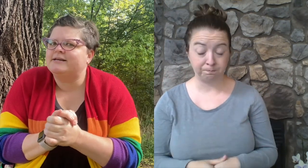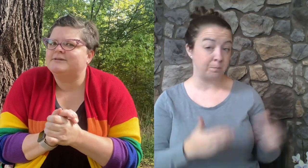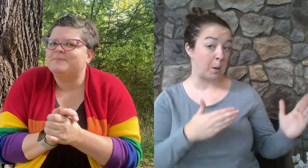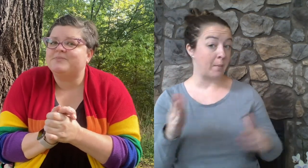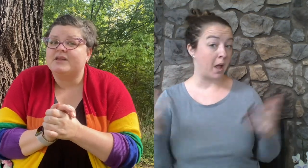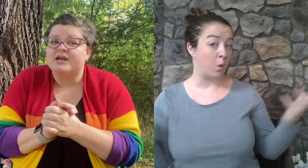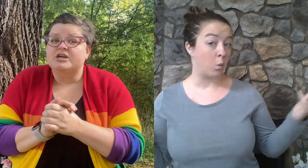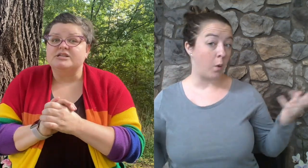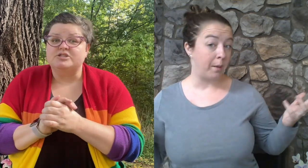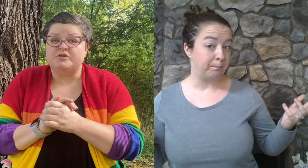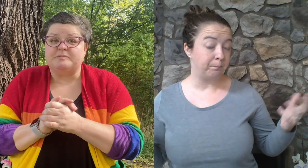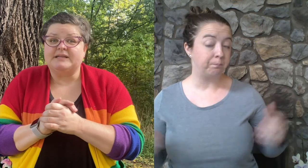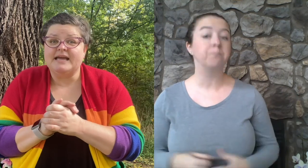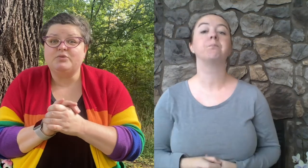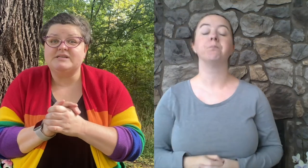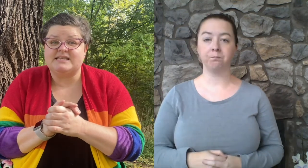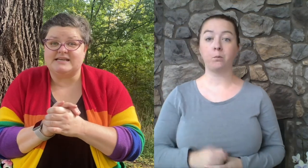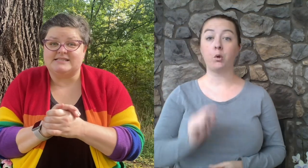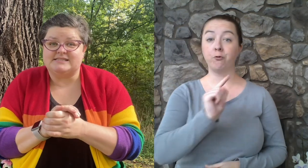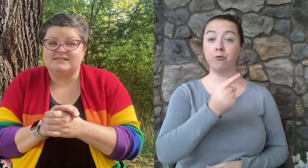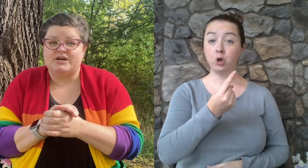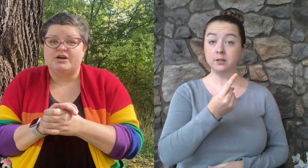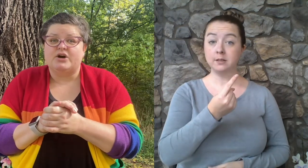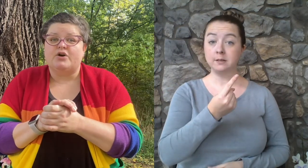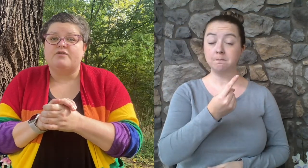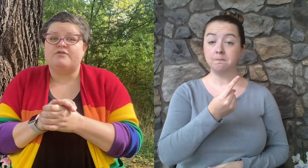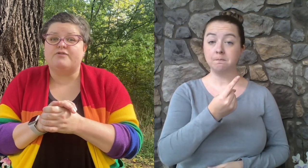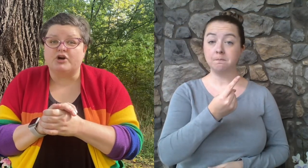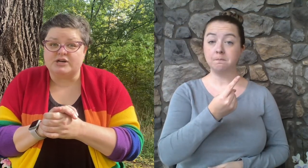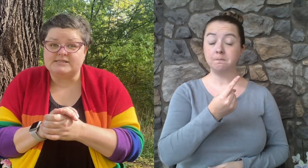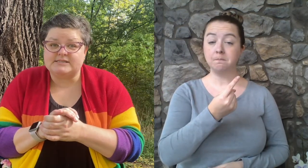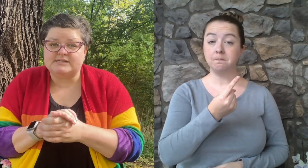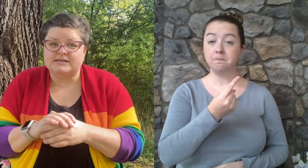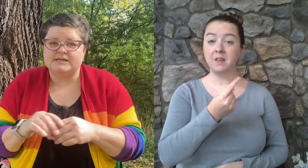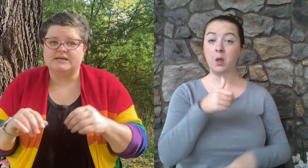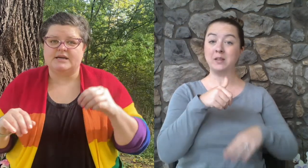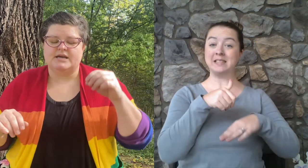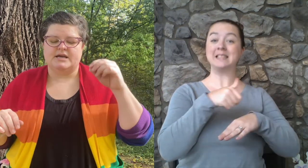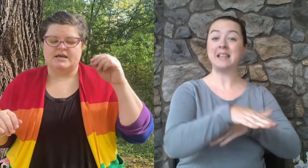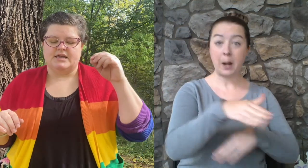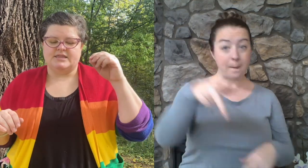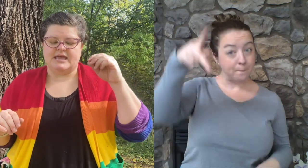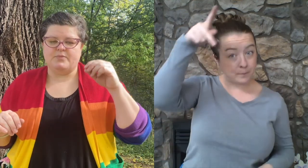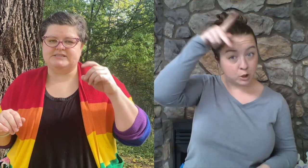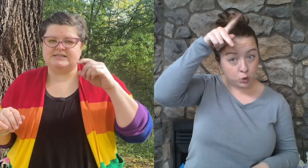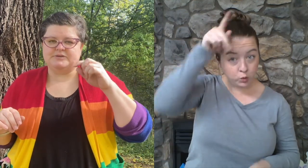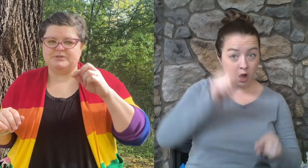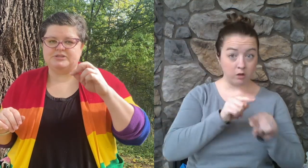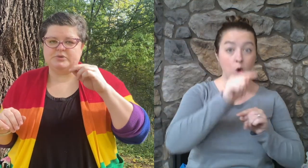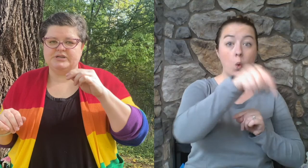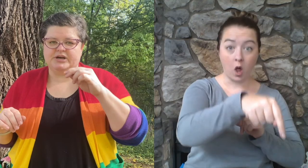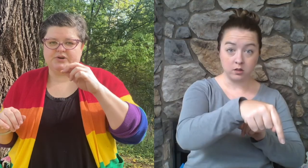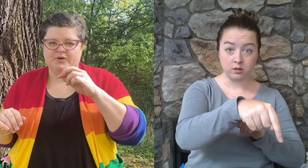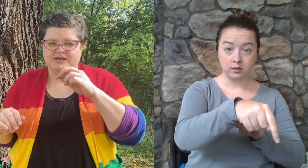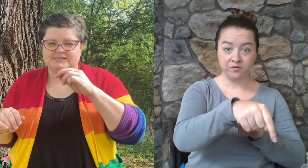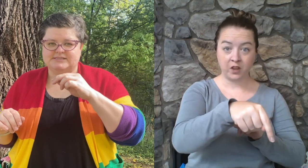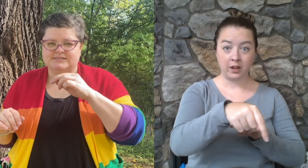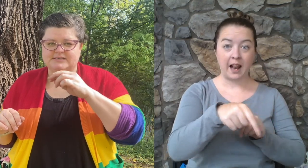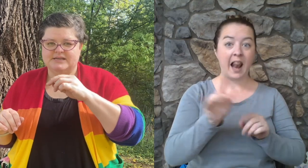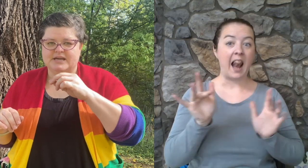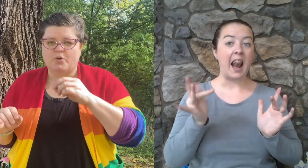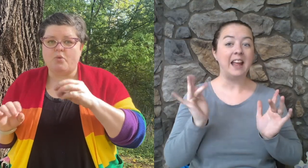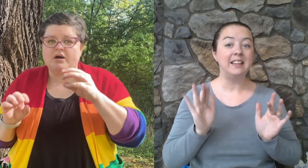plan. So the plan was this. First, they would send Petunia